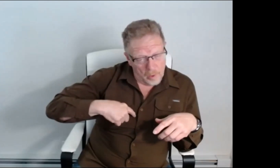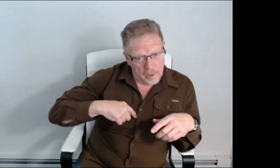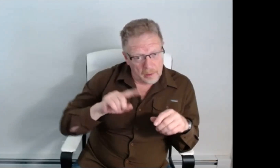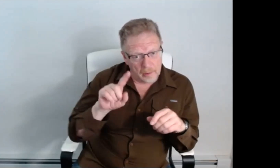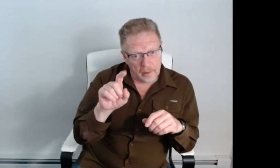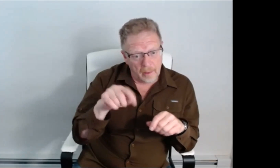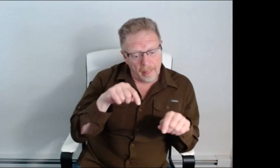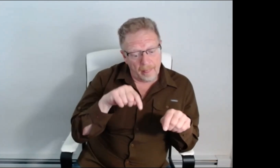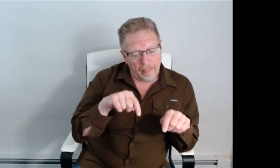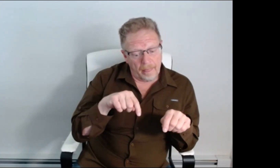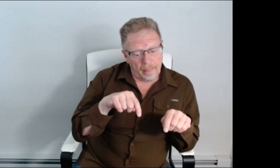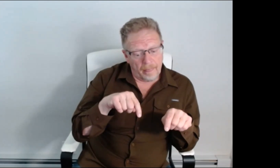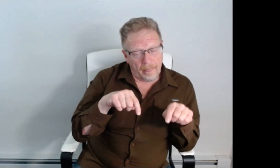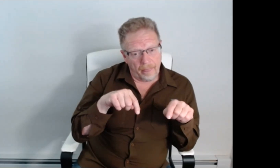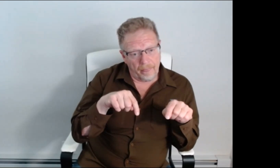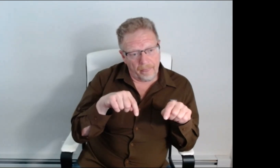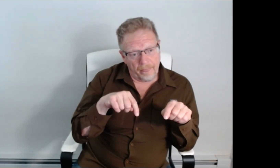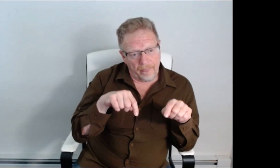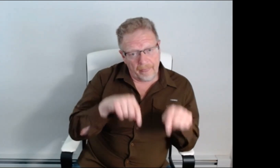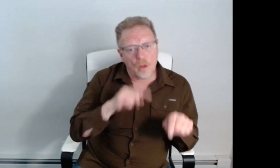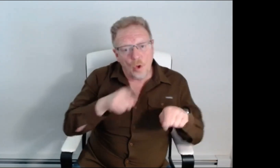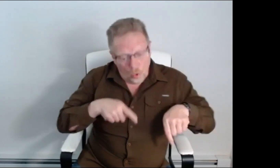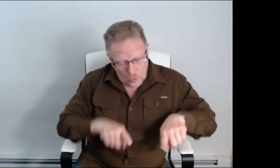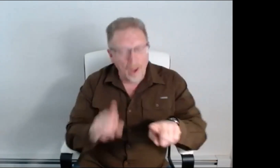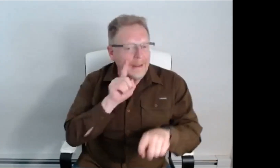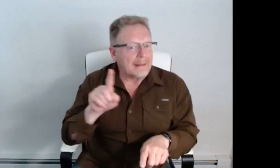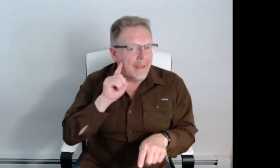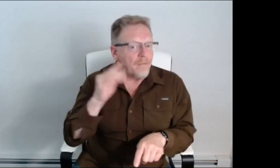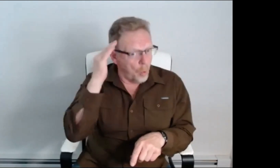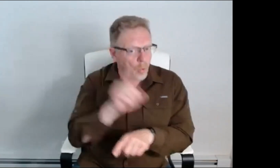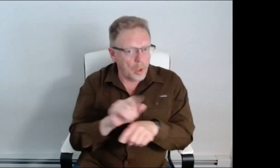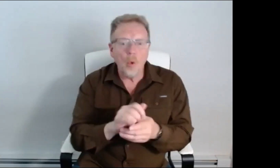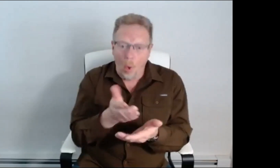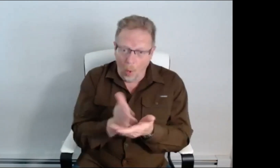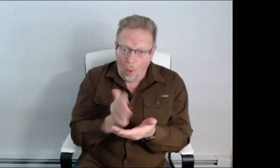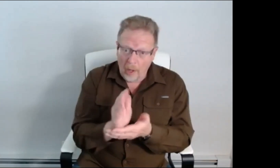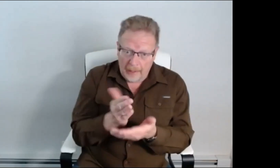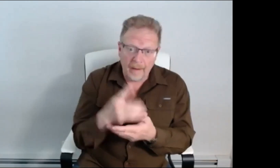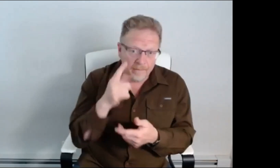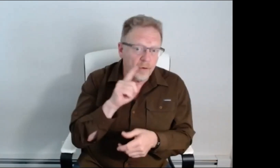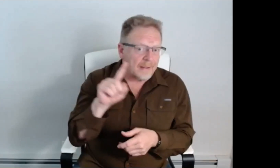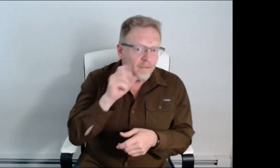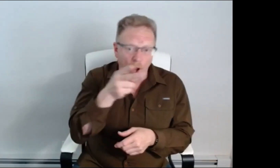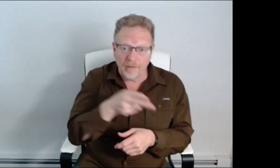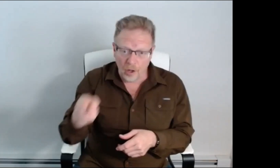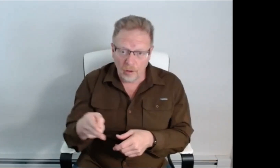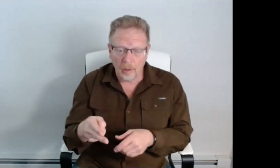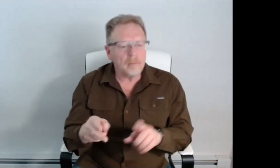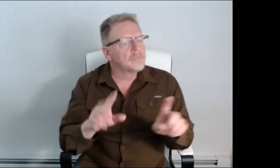this is during Deaf Awareness Week, so it's okay that we're doing it for the deaf and hard of hearing. We are, well, I think what